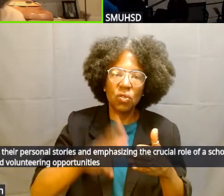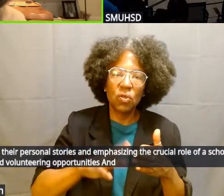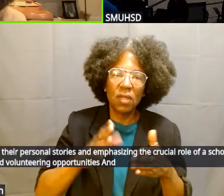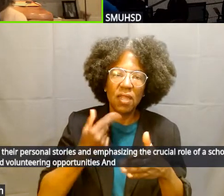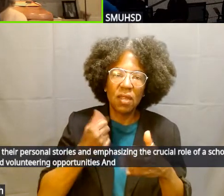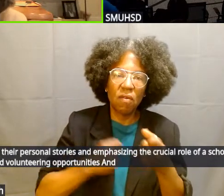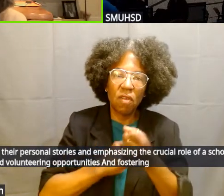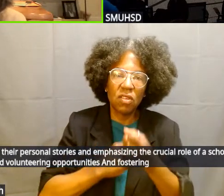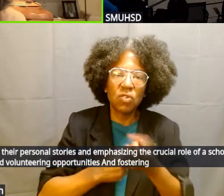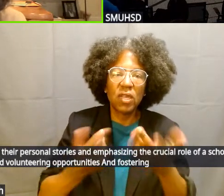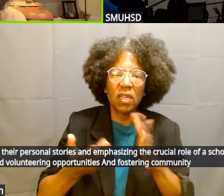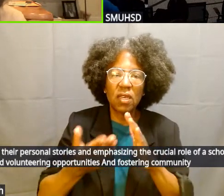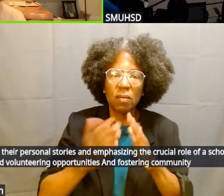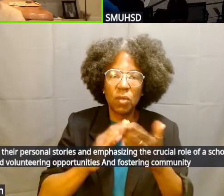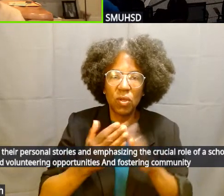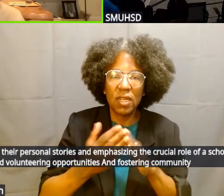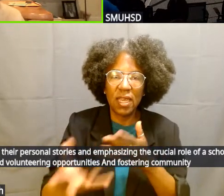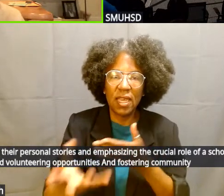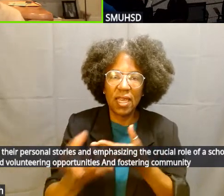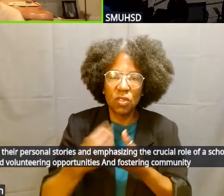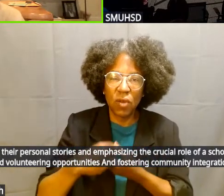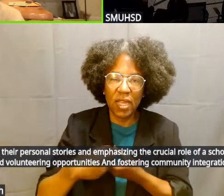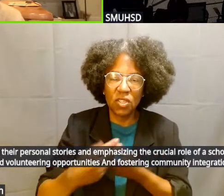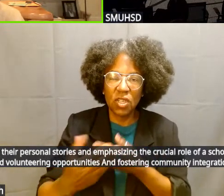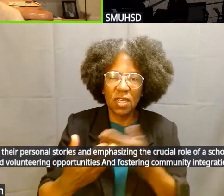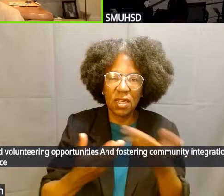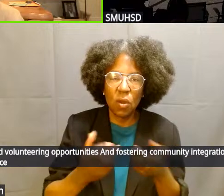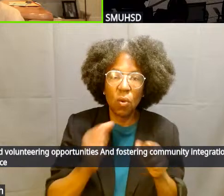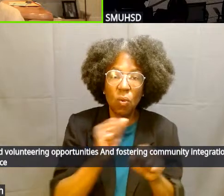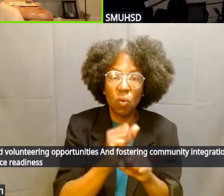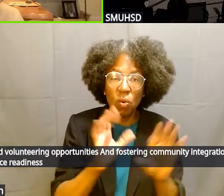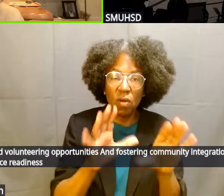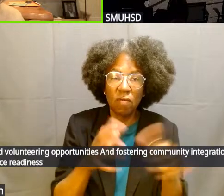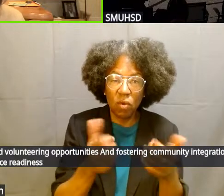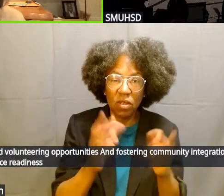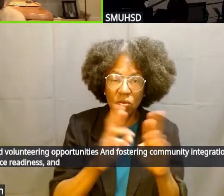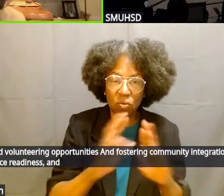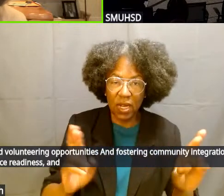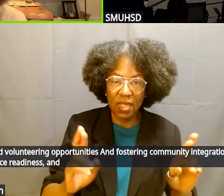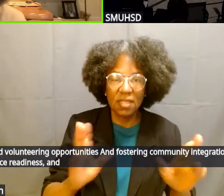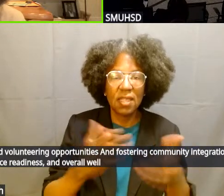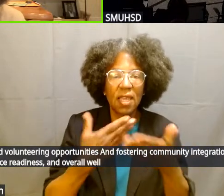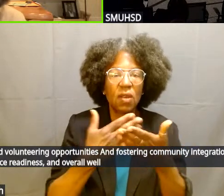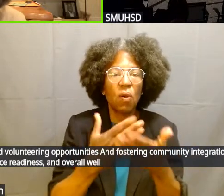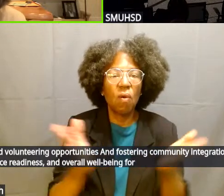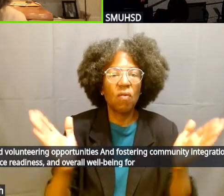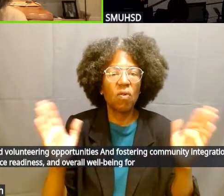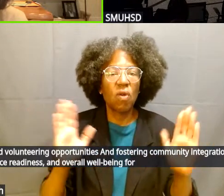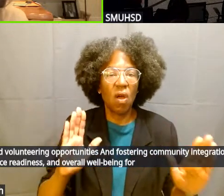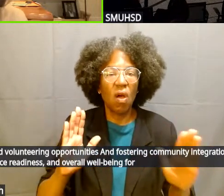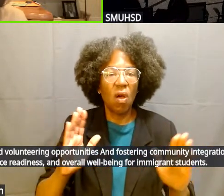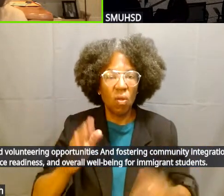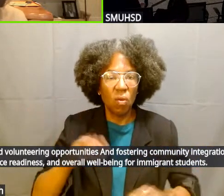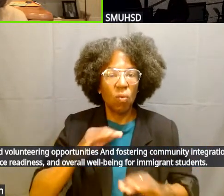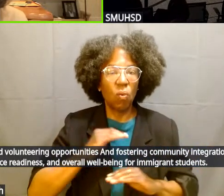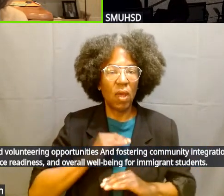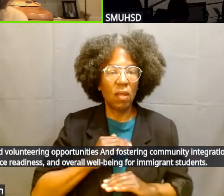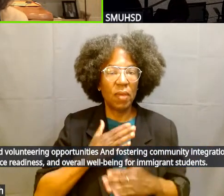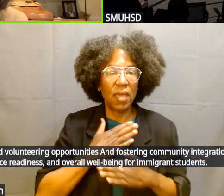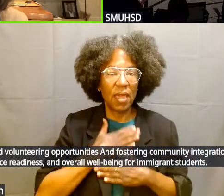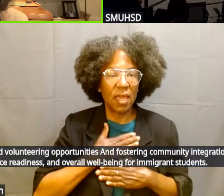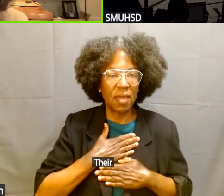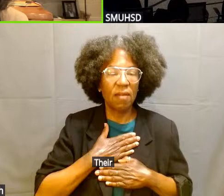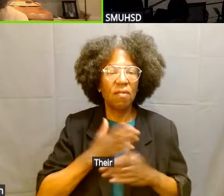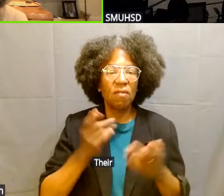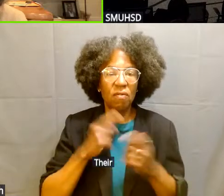community integration, workforce readiness, and overall well-being for immigrant students. Their contributions to